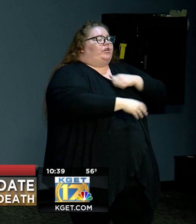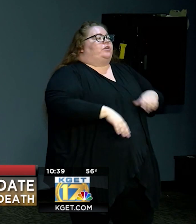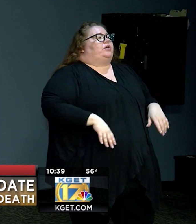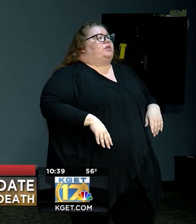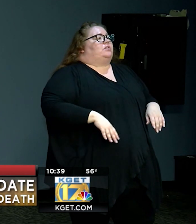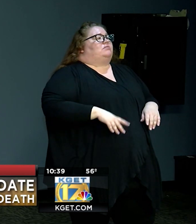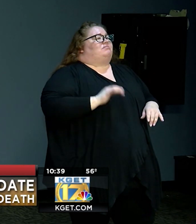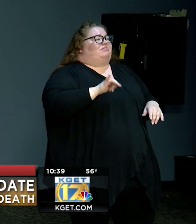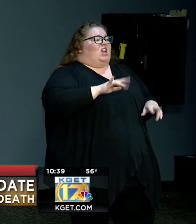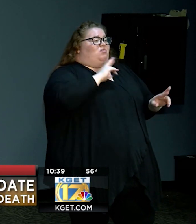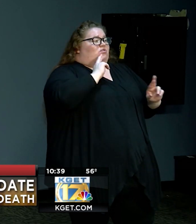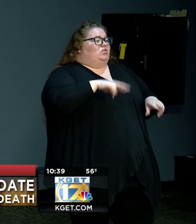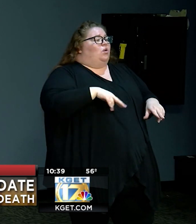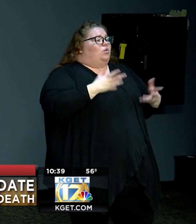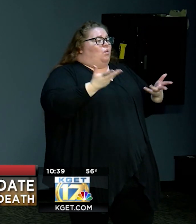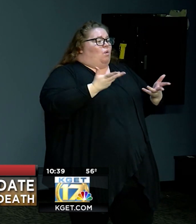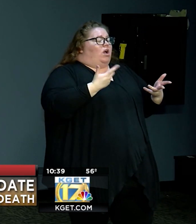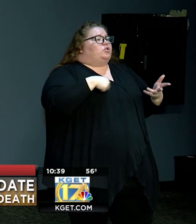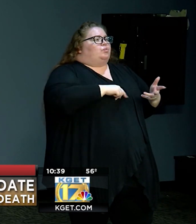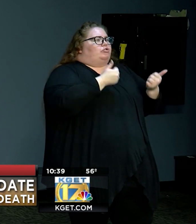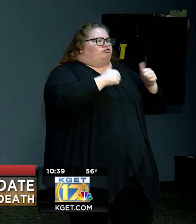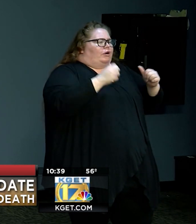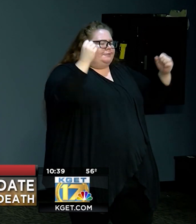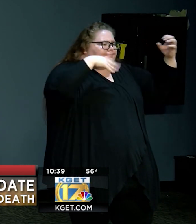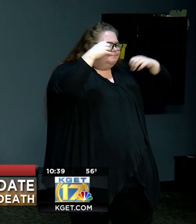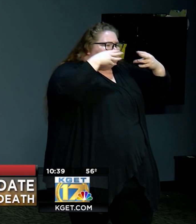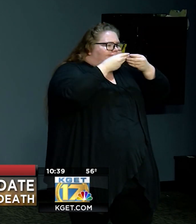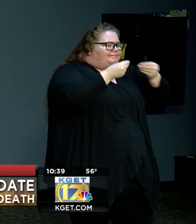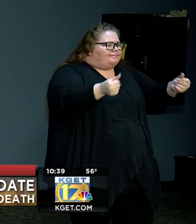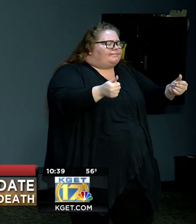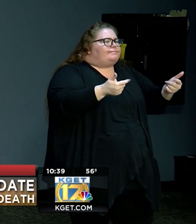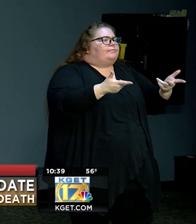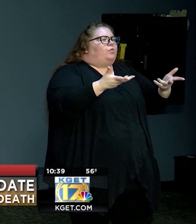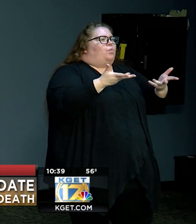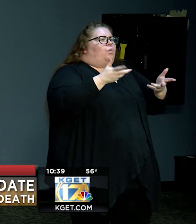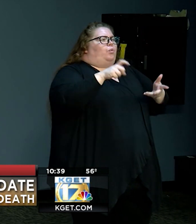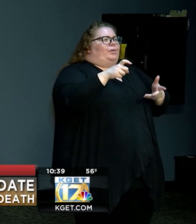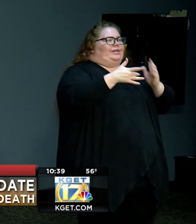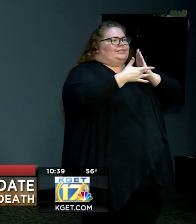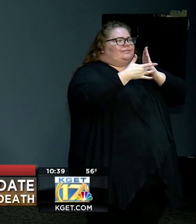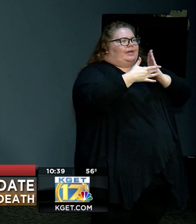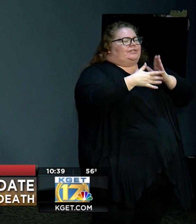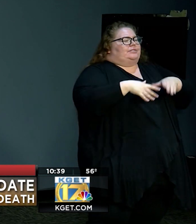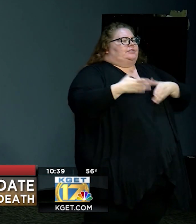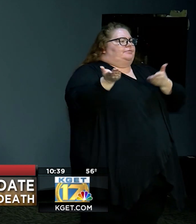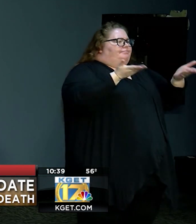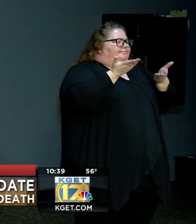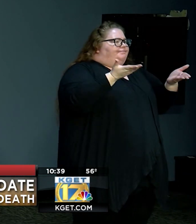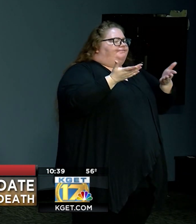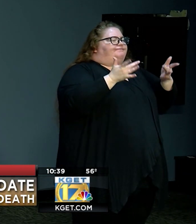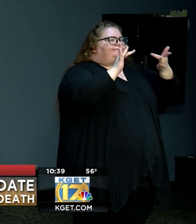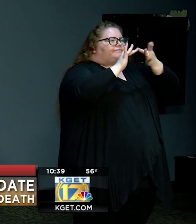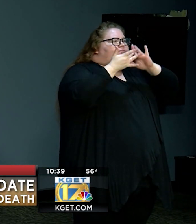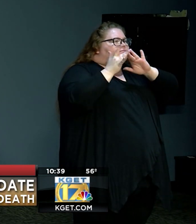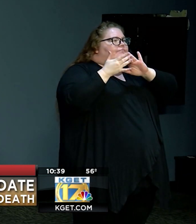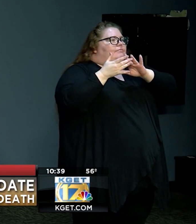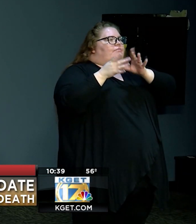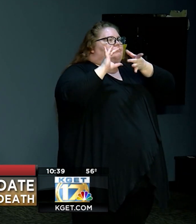we are problem solving in real time to bring the needed devices as well as connectivity to our school